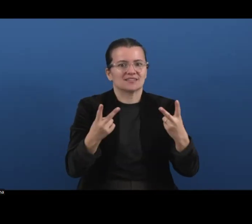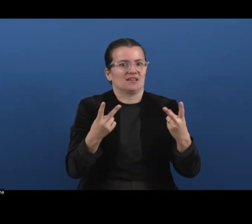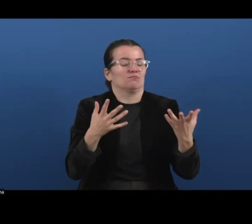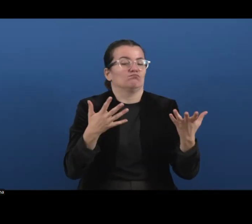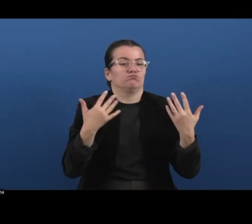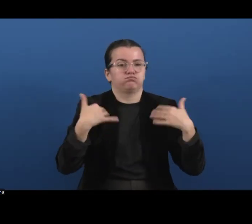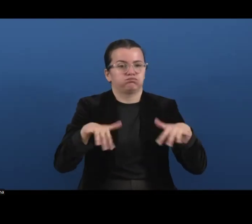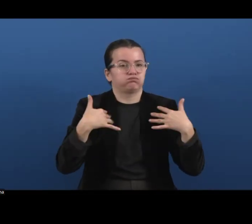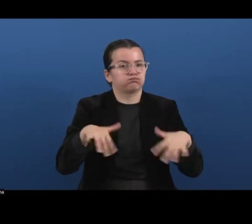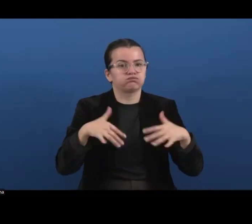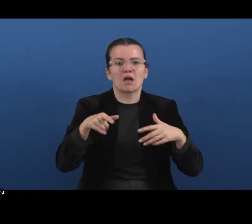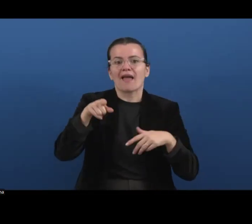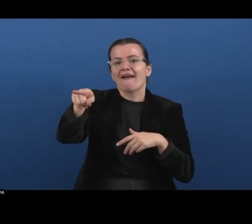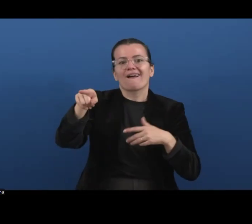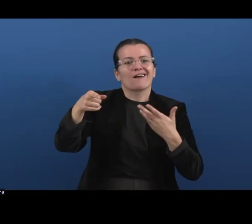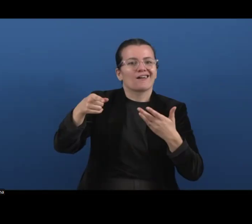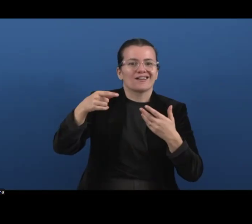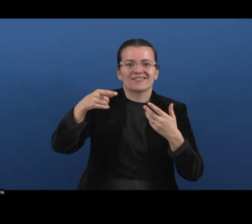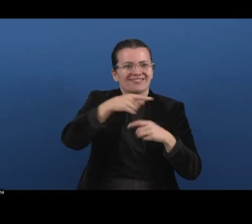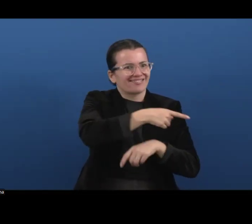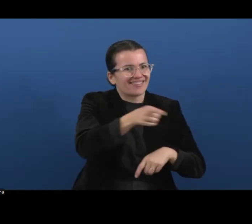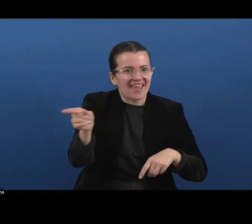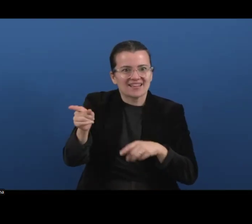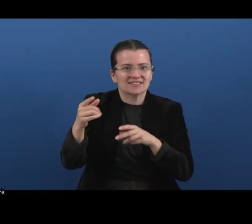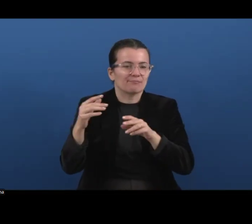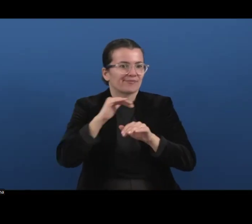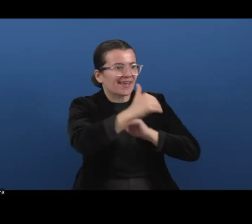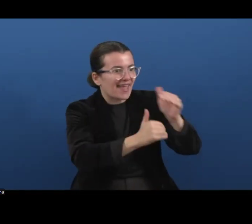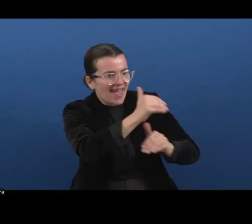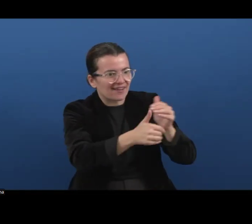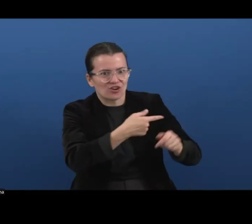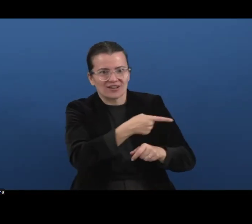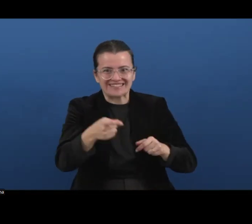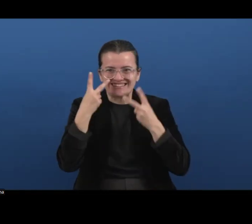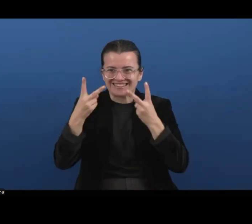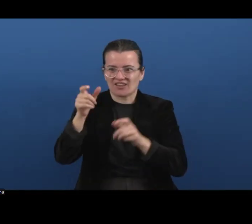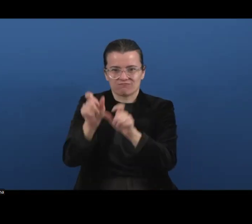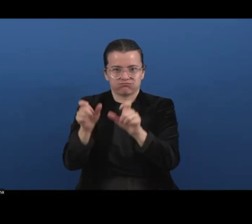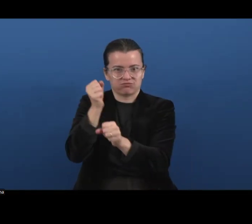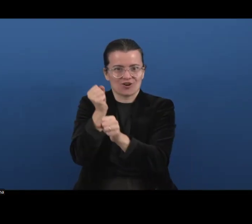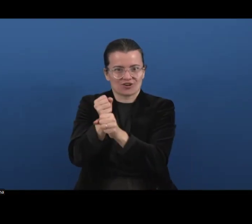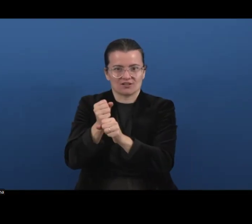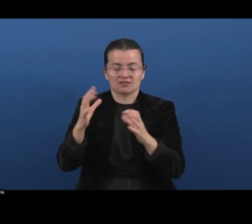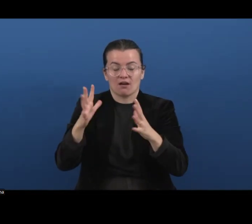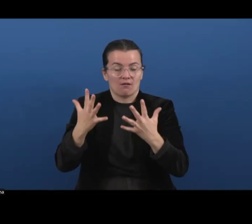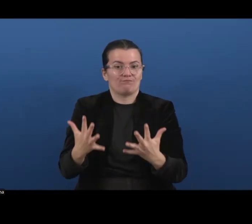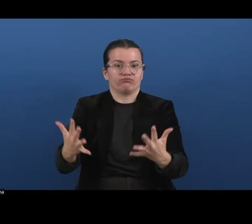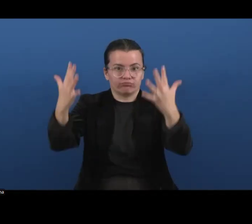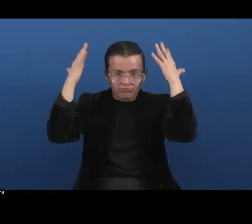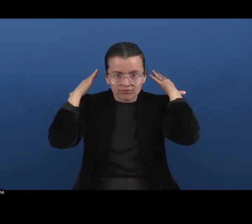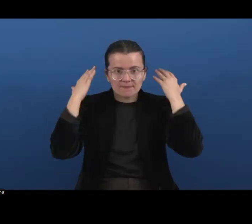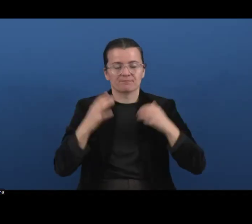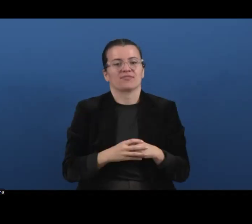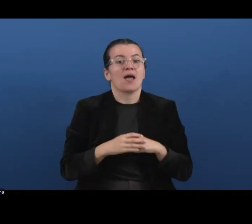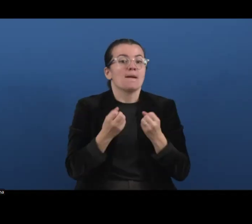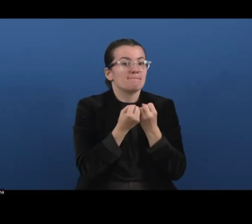we were supporting our parents who were homeschooling. But I think it was hidden the number of people who suddenly